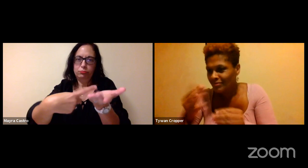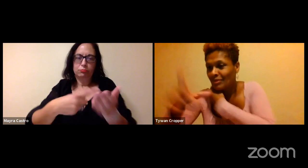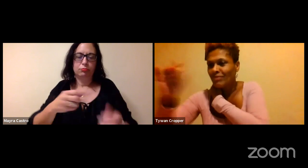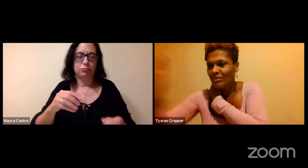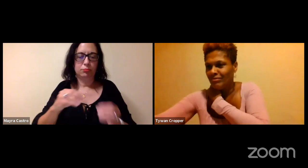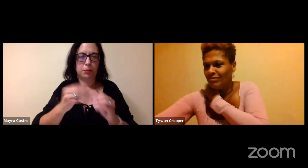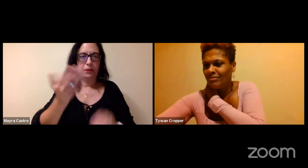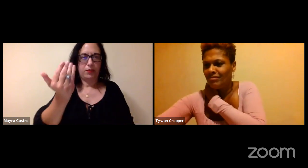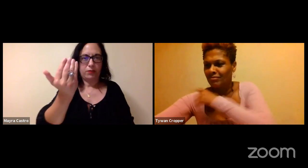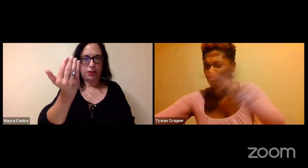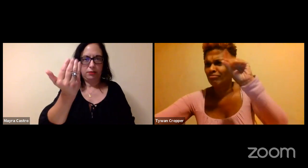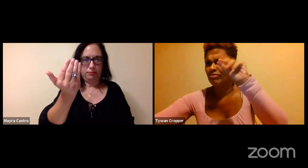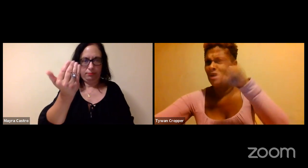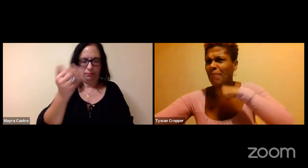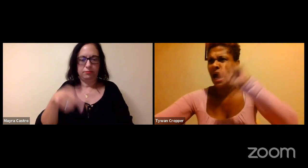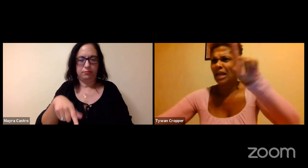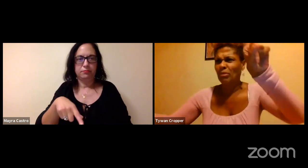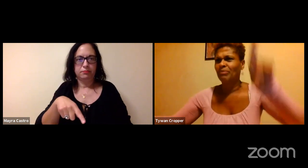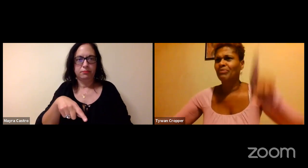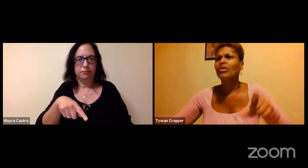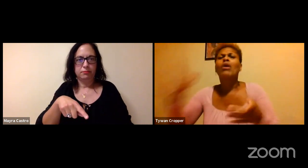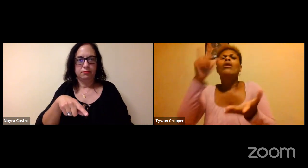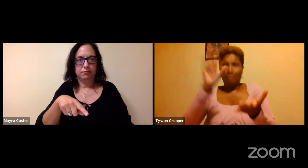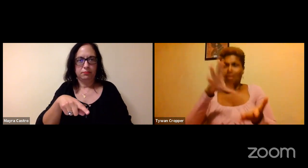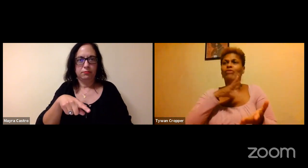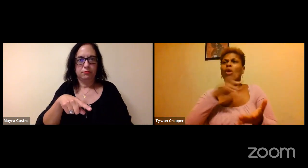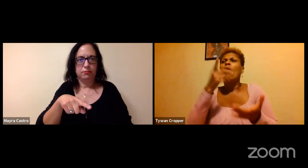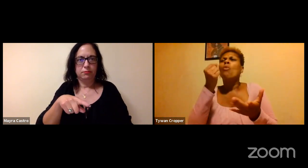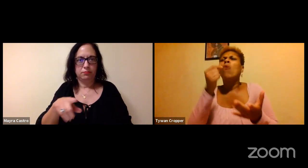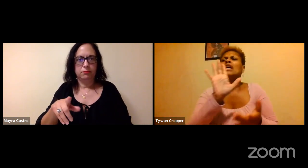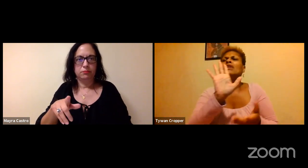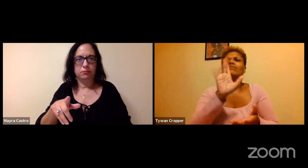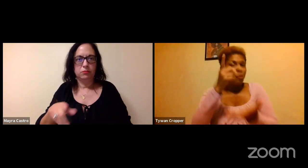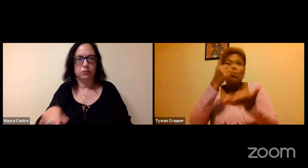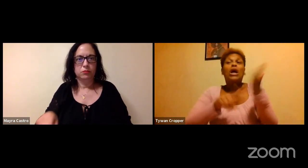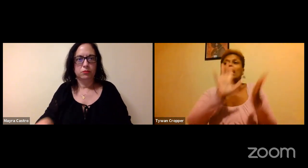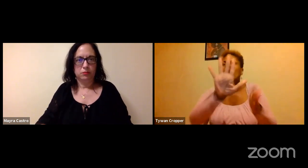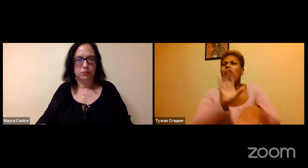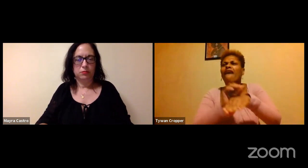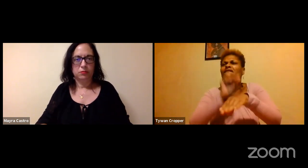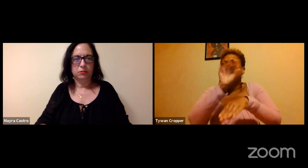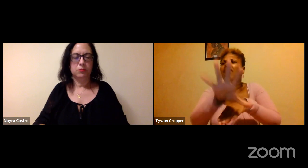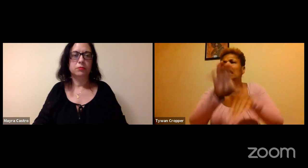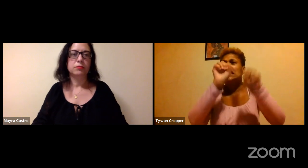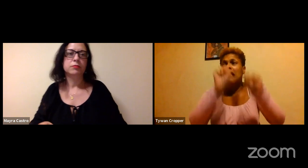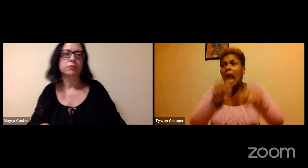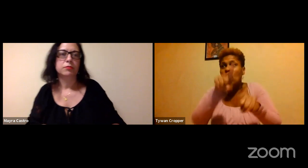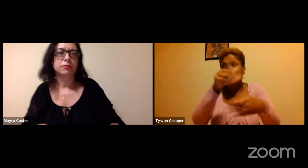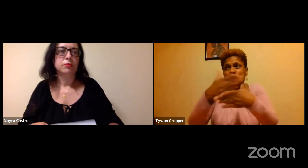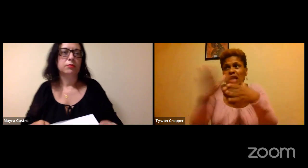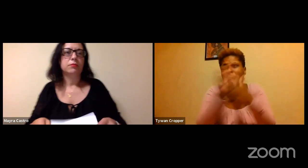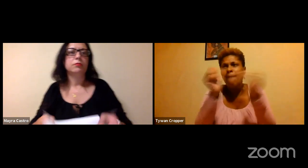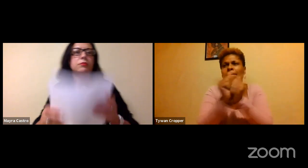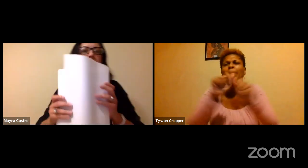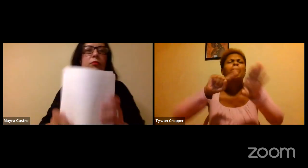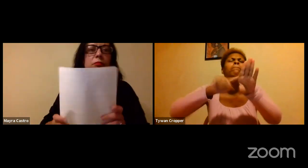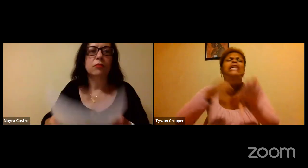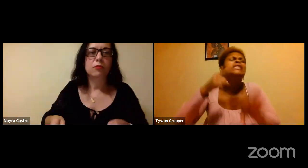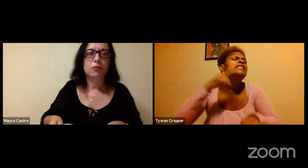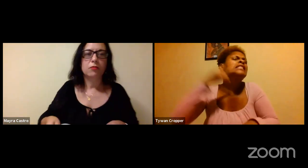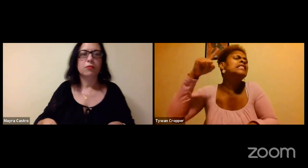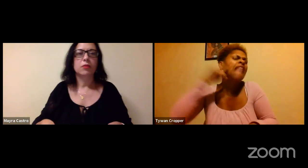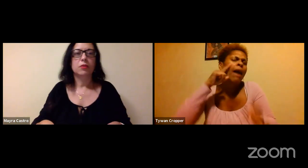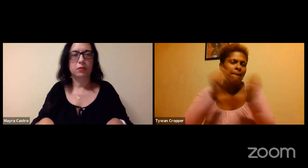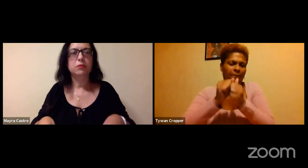to just introduce or discuss a couple of other items that are on our list, Tawan. Sure.